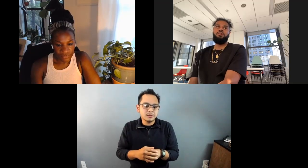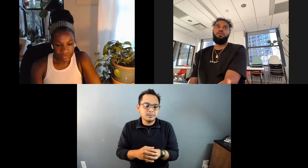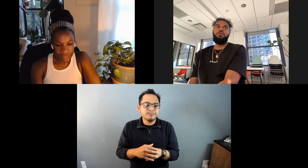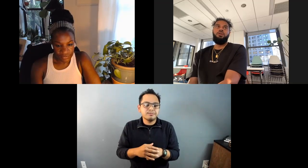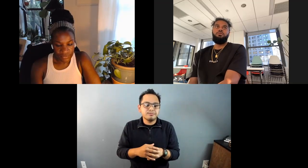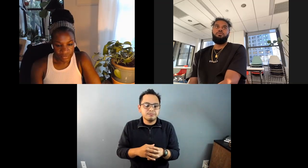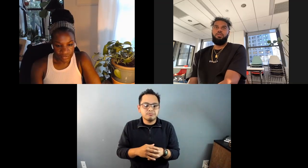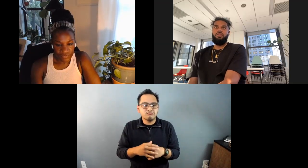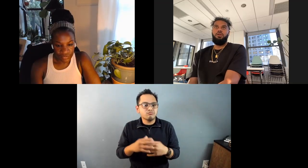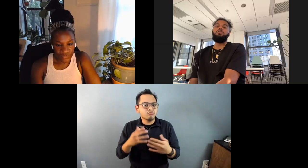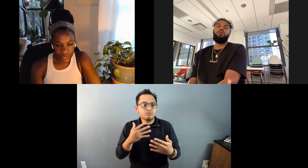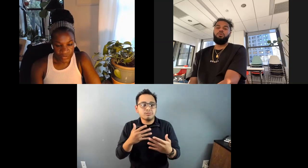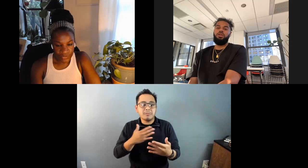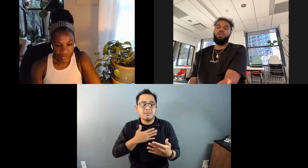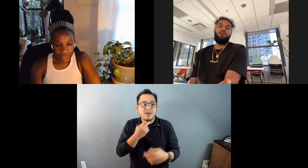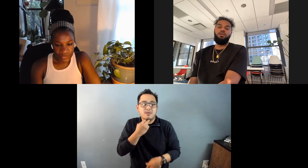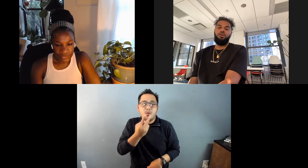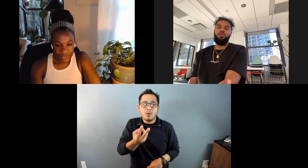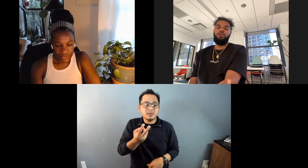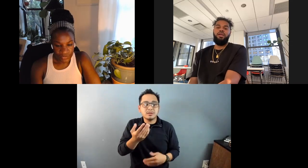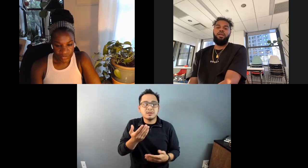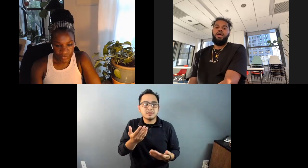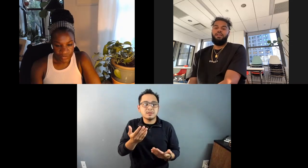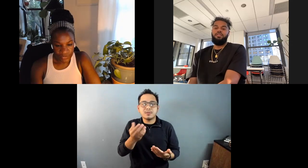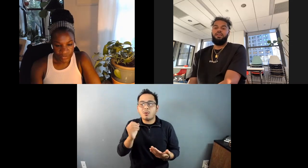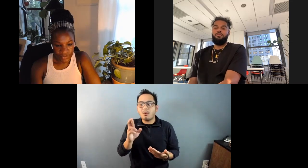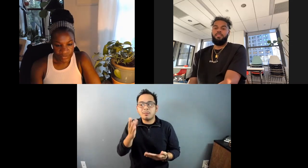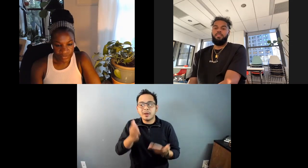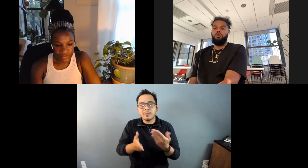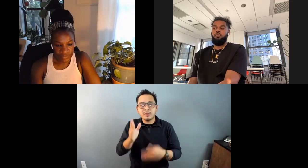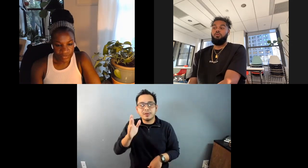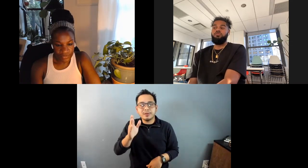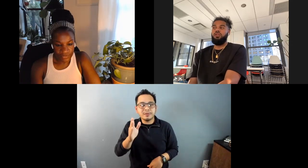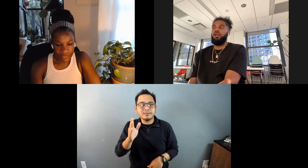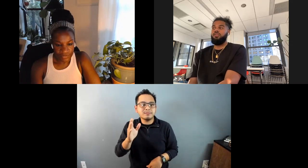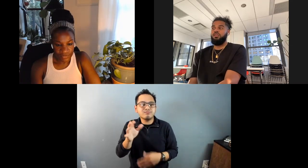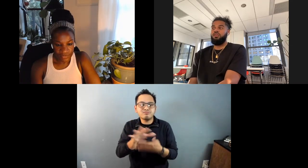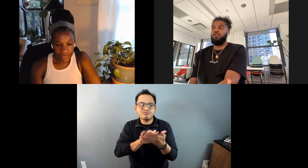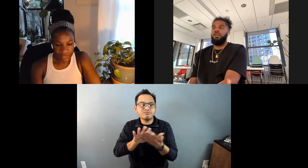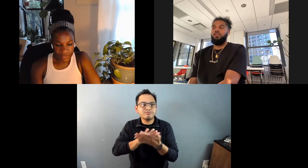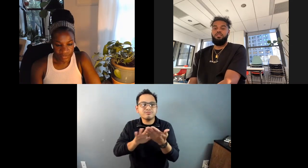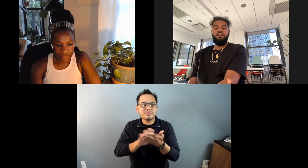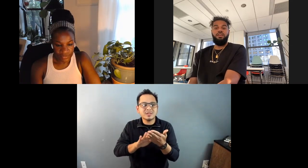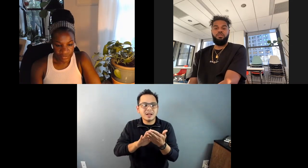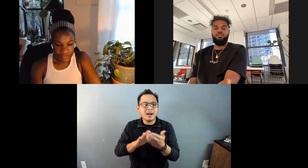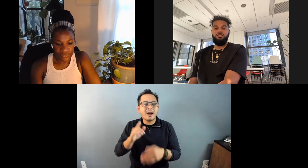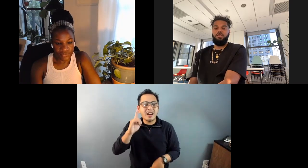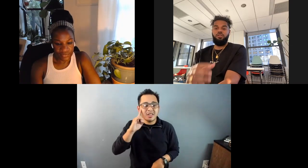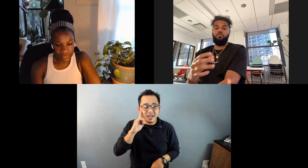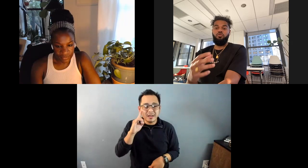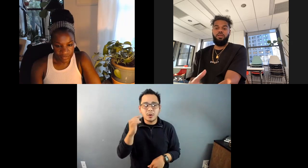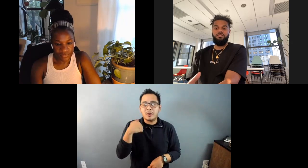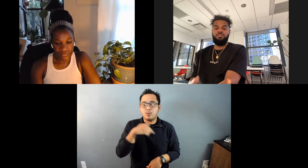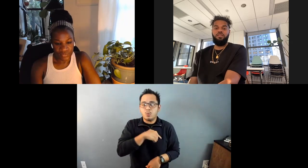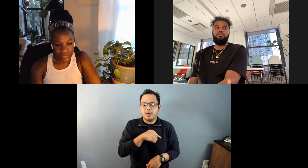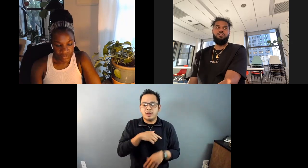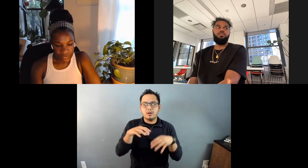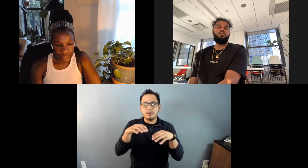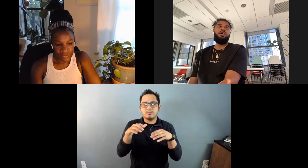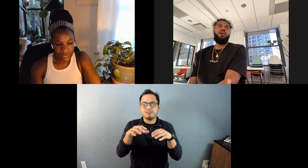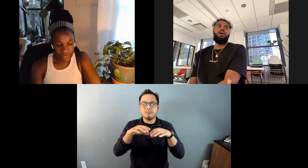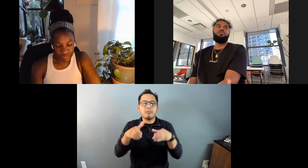when I was like 6, and I was like, "Aren't you Bengali or Indian?" And they're like, "No, I'm Guyanese." And like I had to understand that